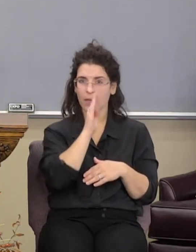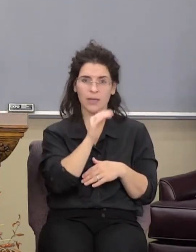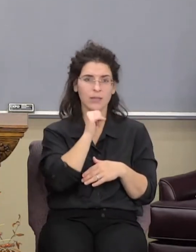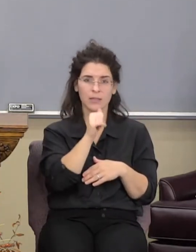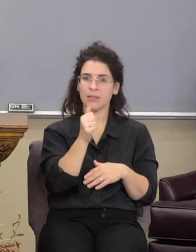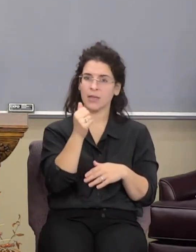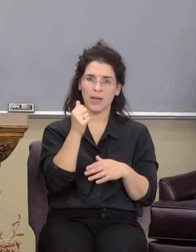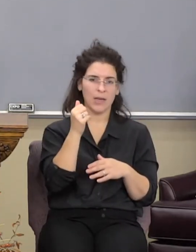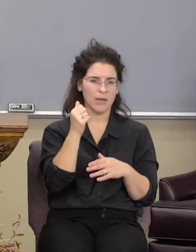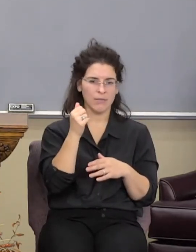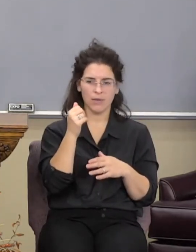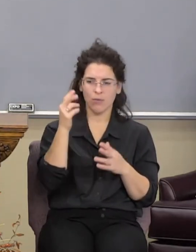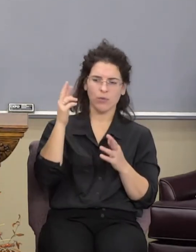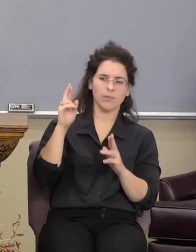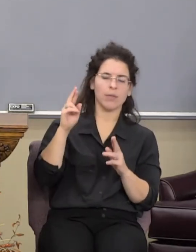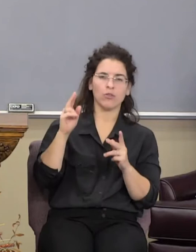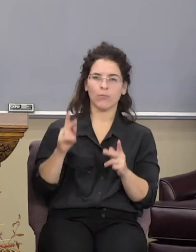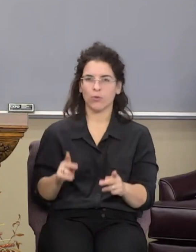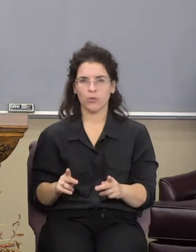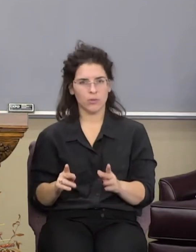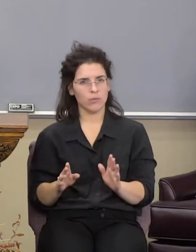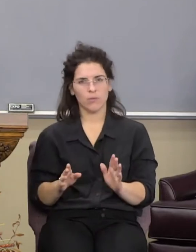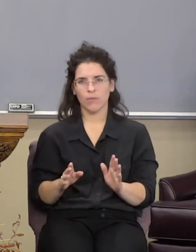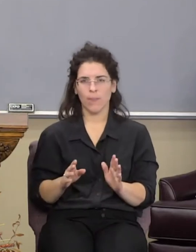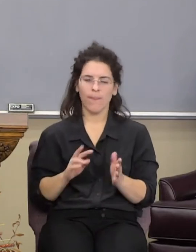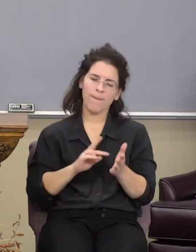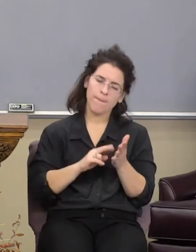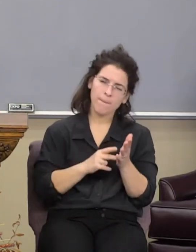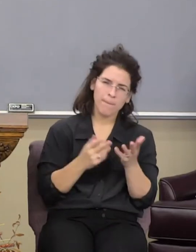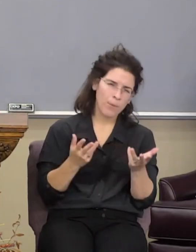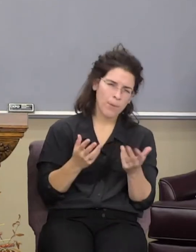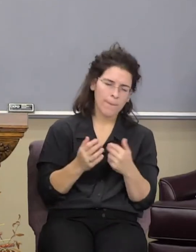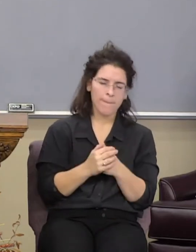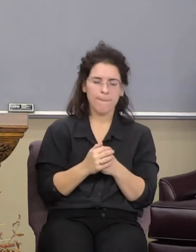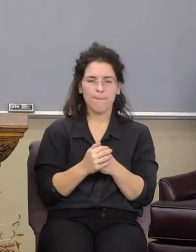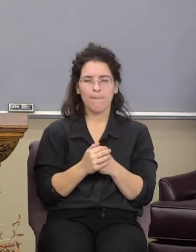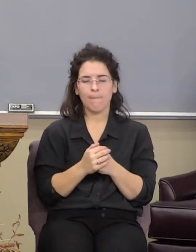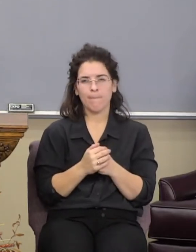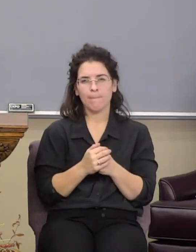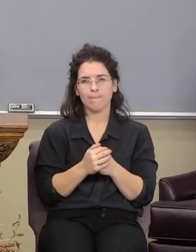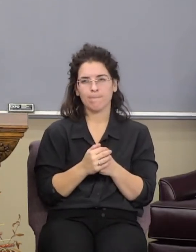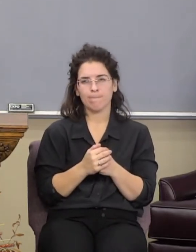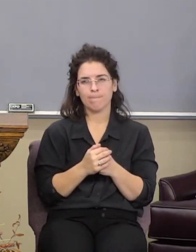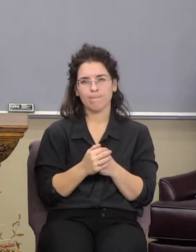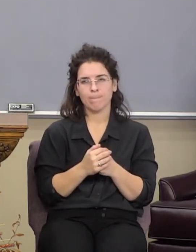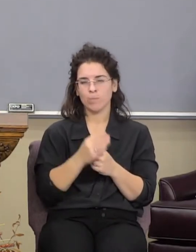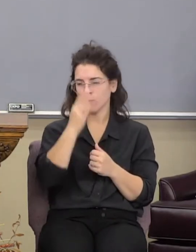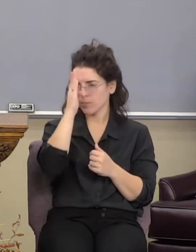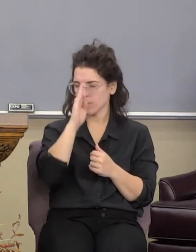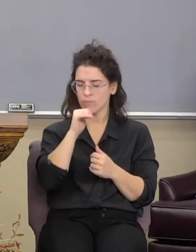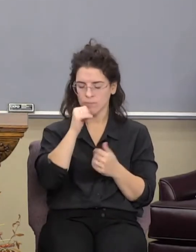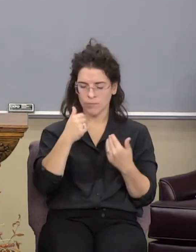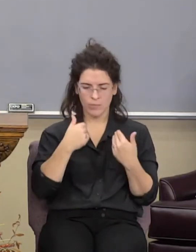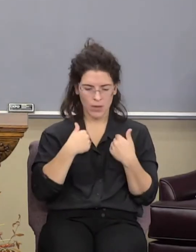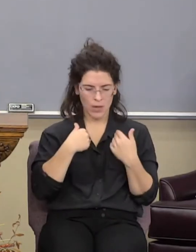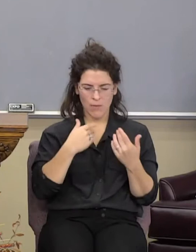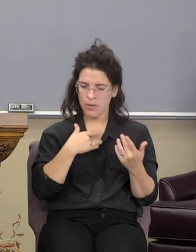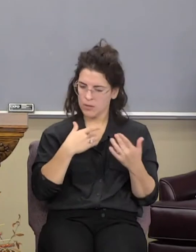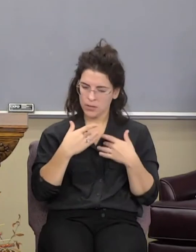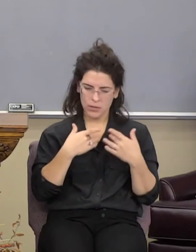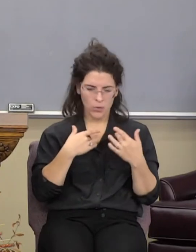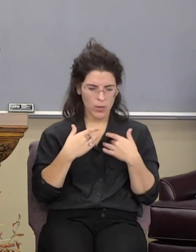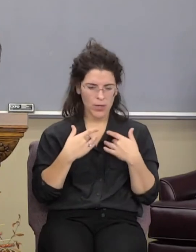a respecter of persons. Now, what does that mean? God doesn't take into